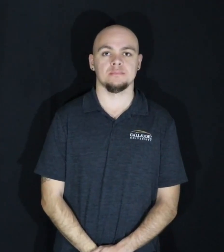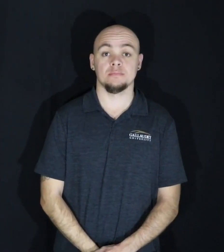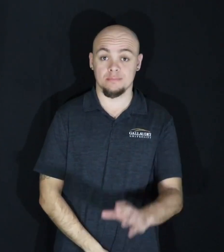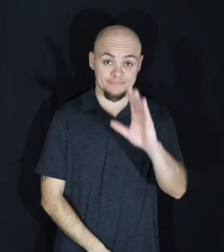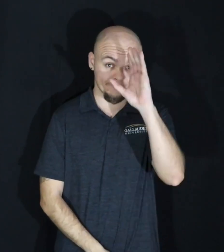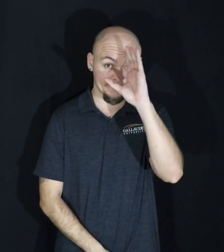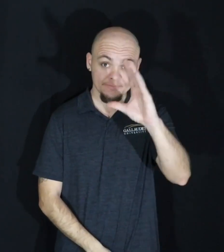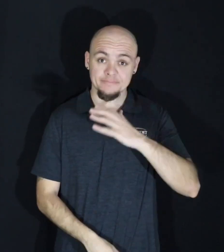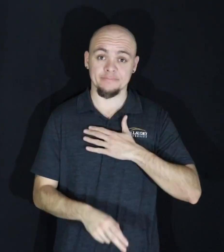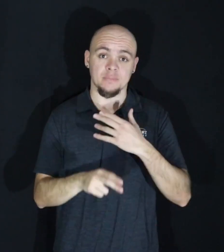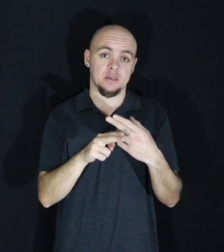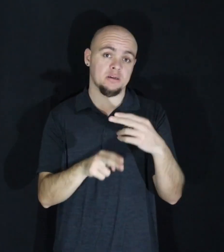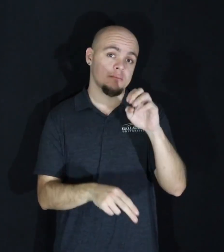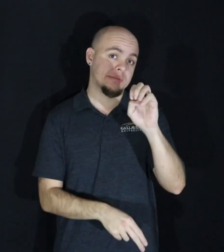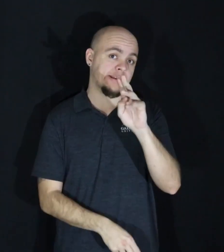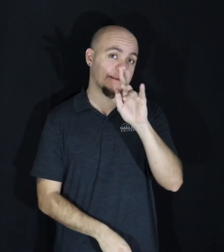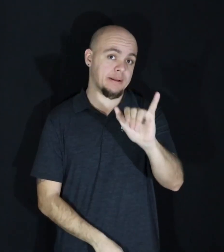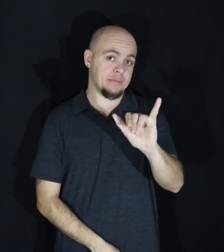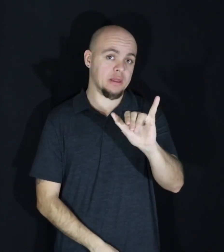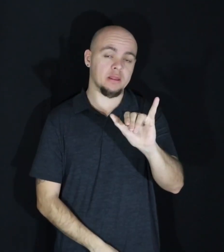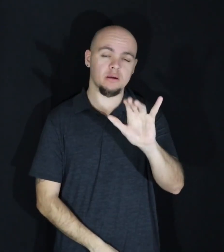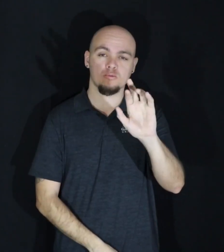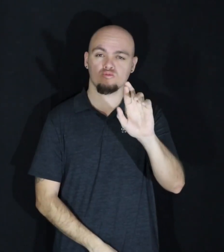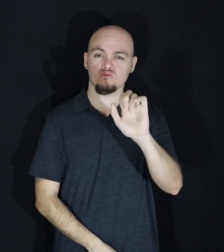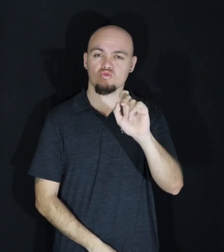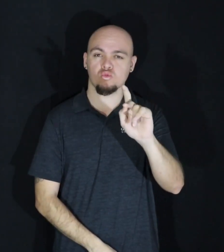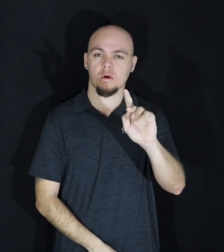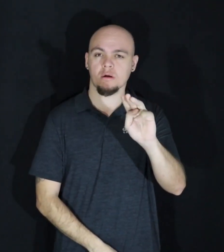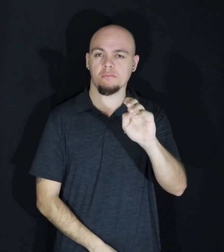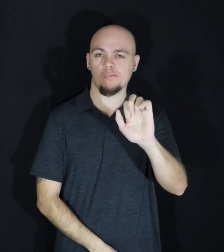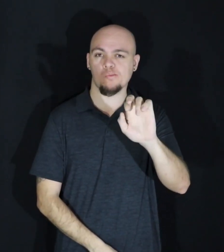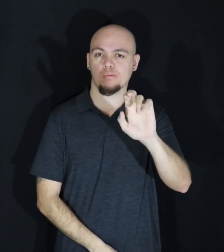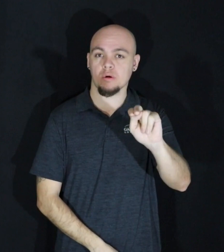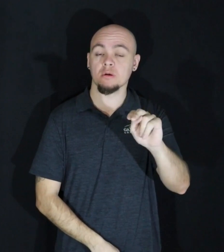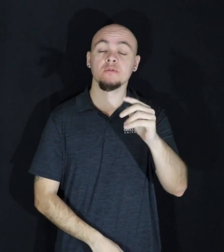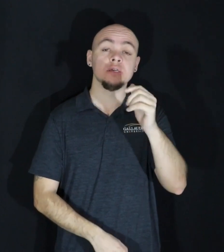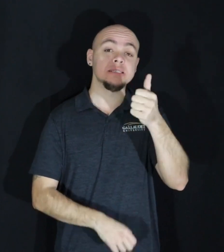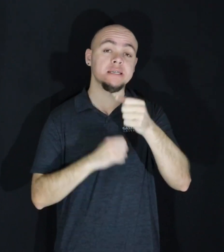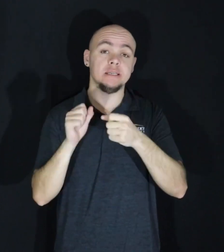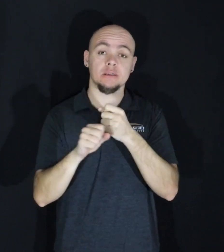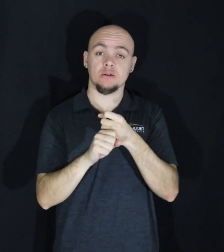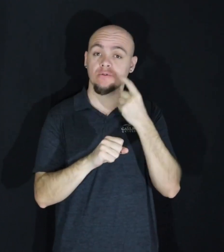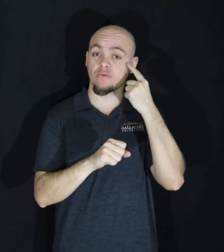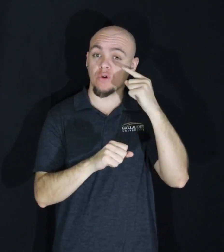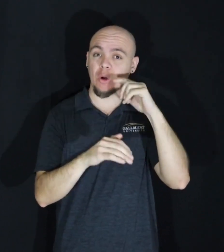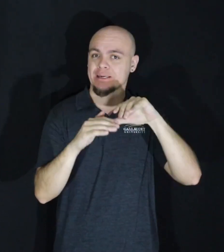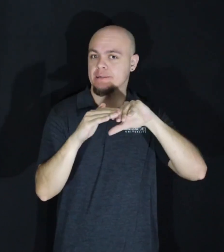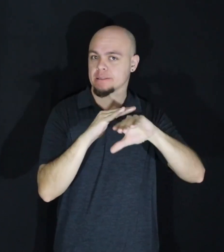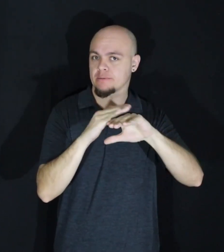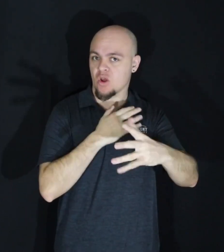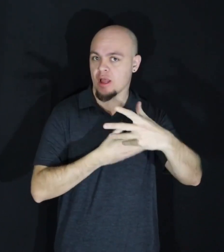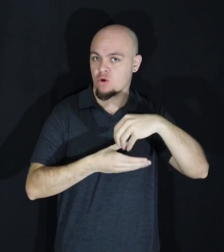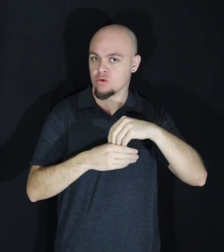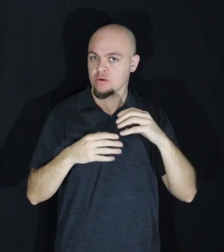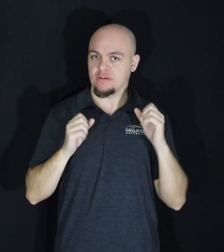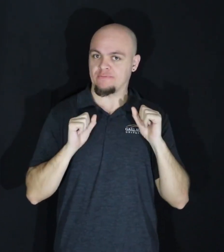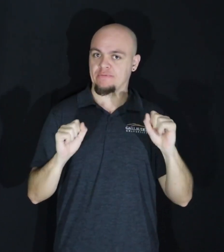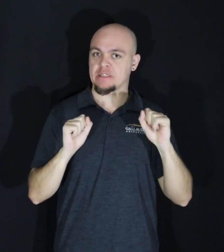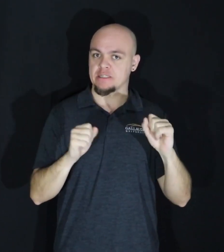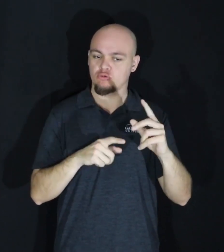Hello, my name is Emily Kramer-Throckmorton, and for a decade, I have dedicated myself to enable accessible and inclusive fitness